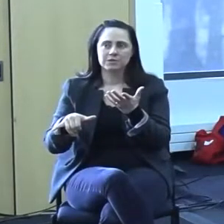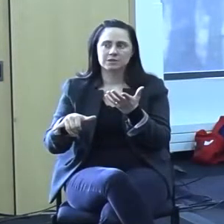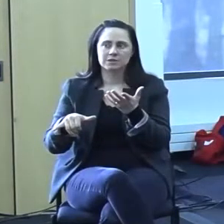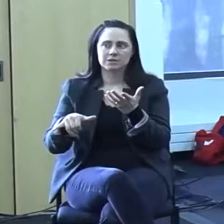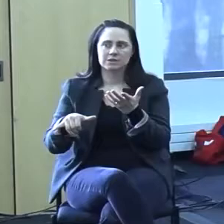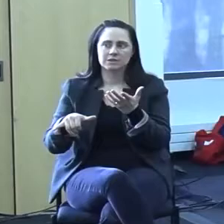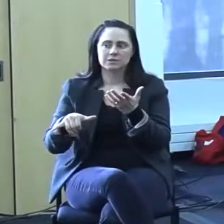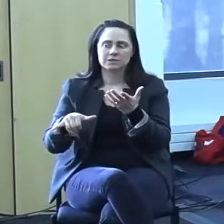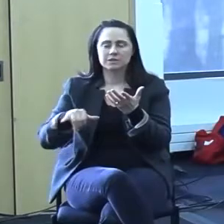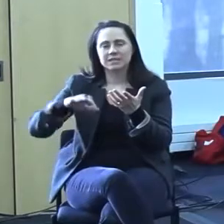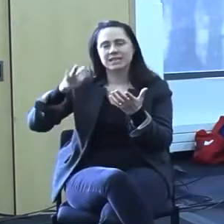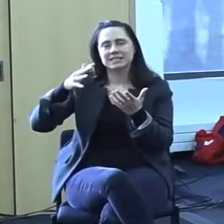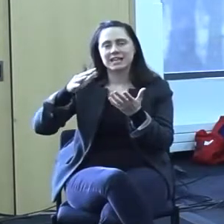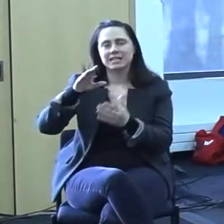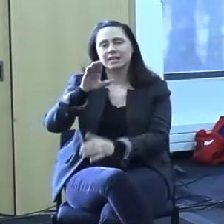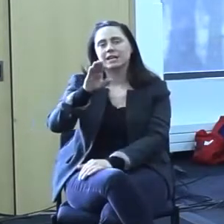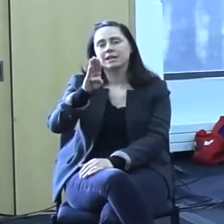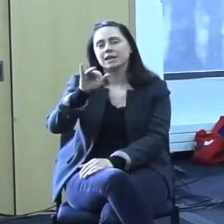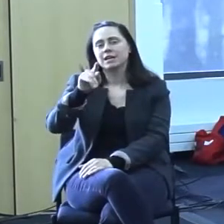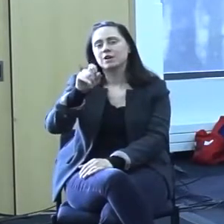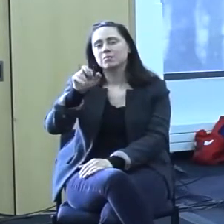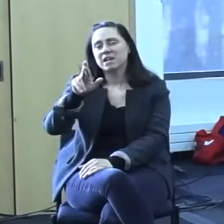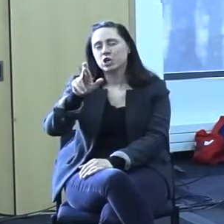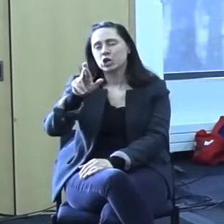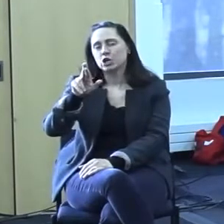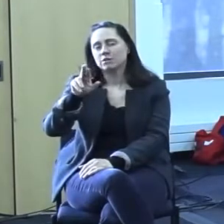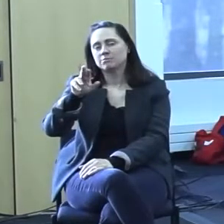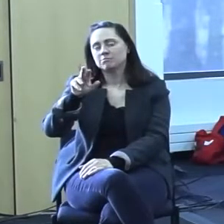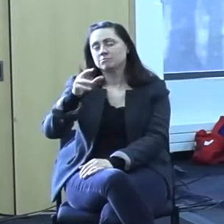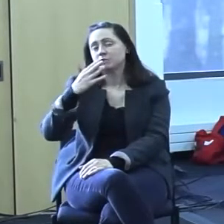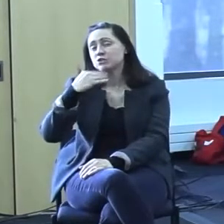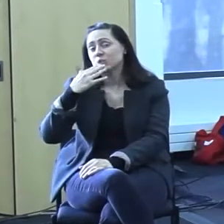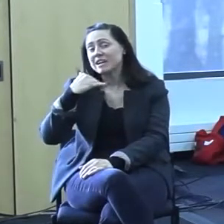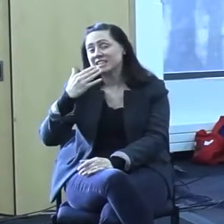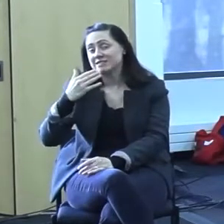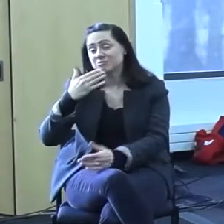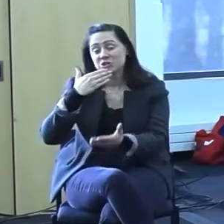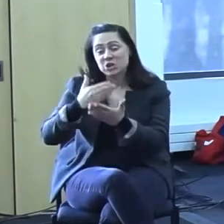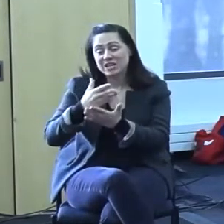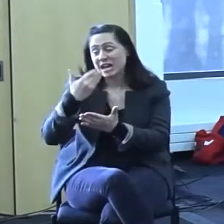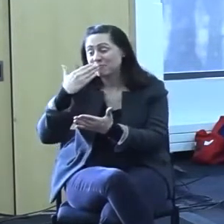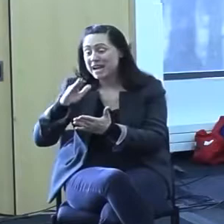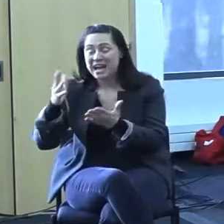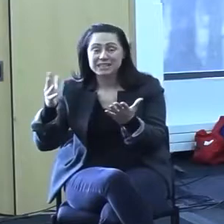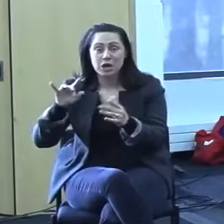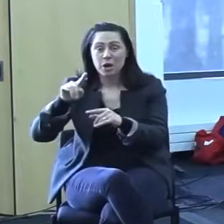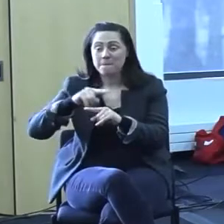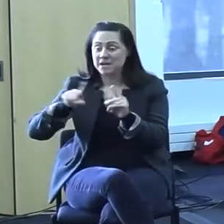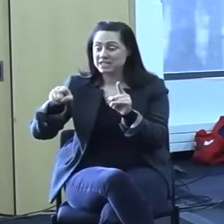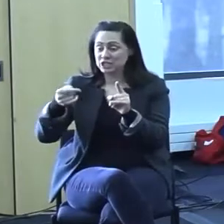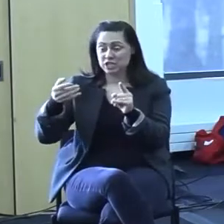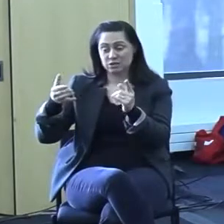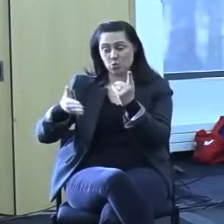it's kind of bittersweet, but it's just what it is. It's